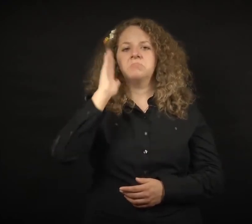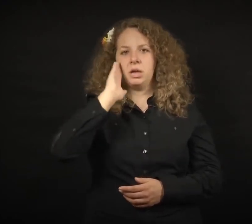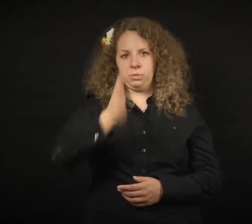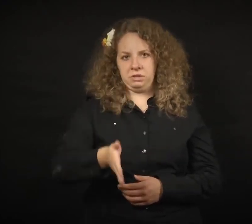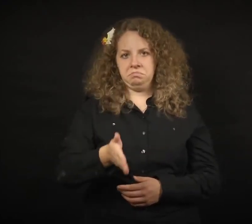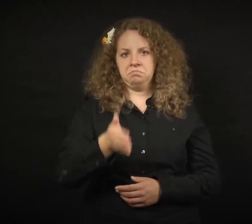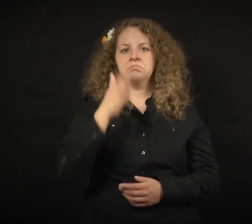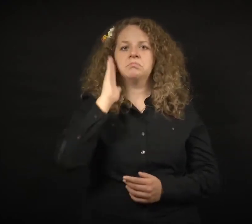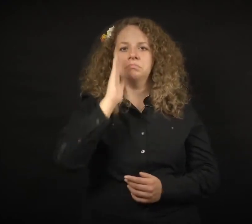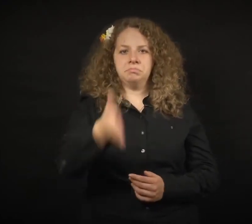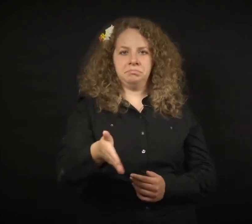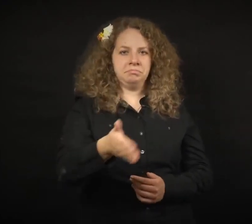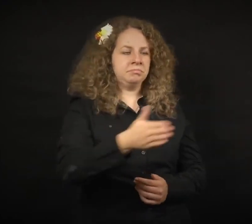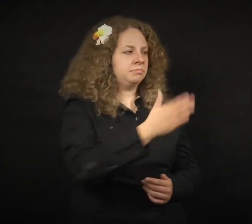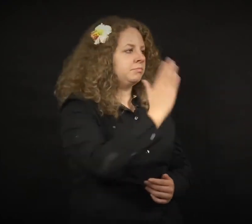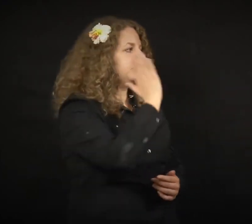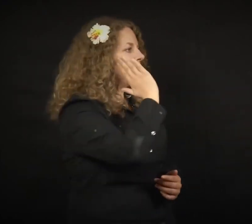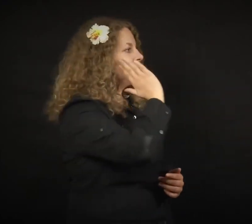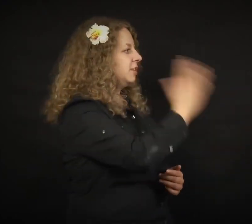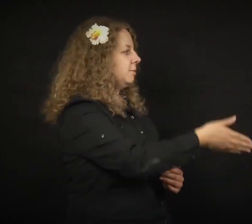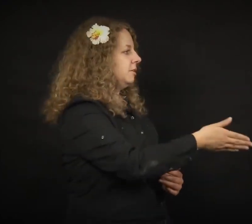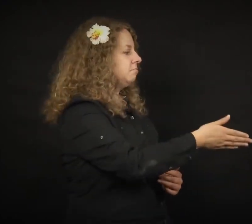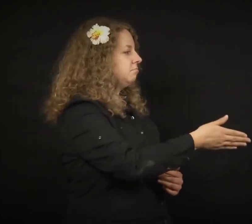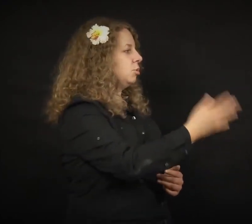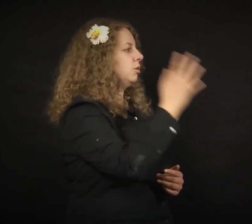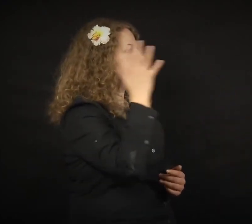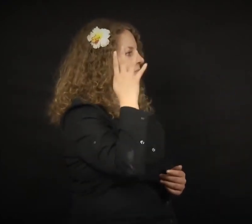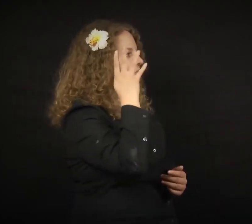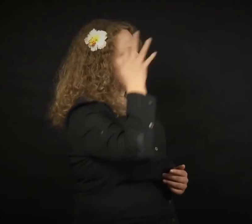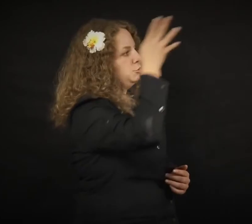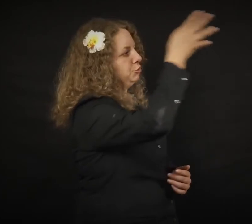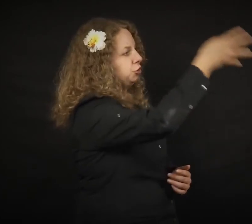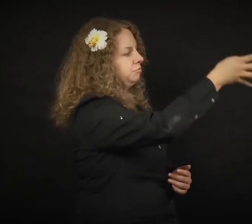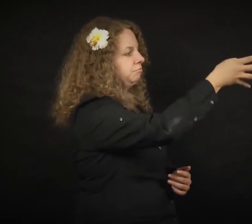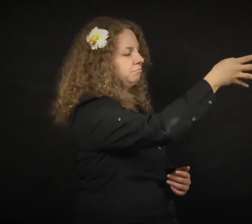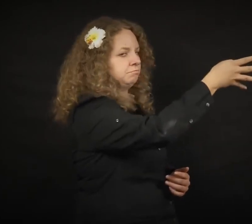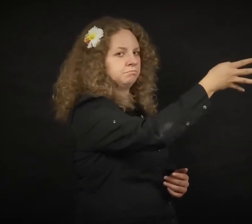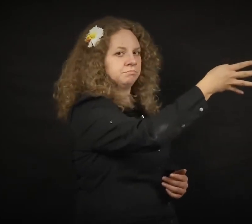I will. I will, or the future.